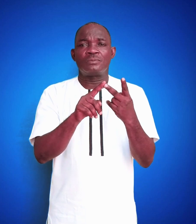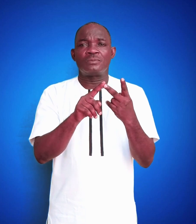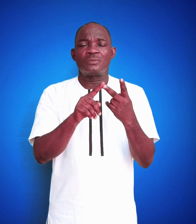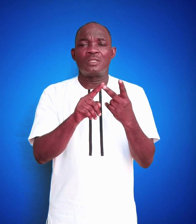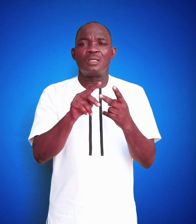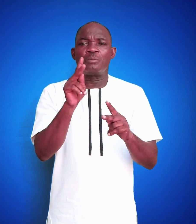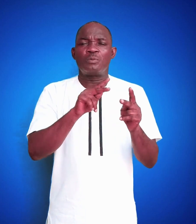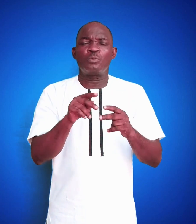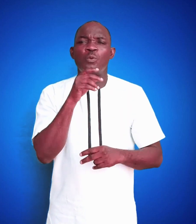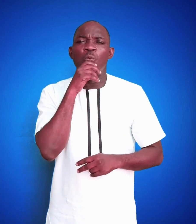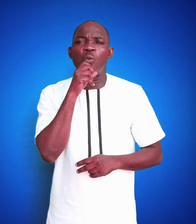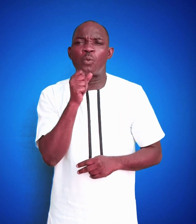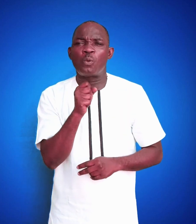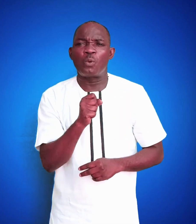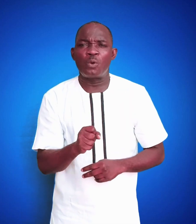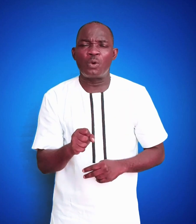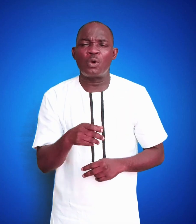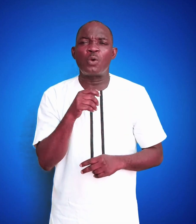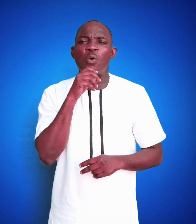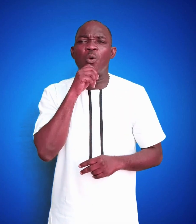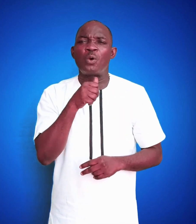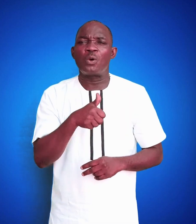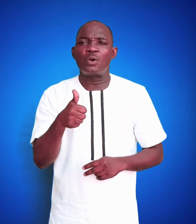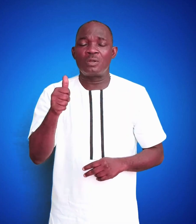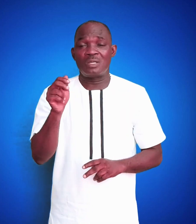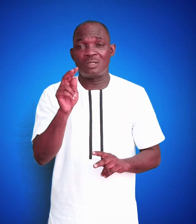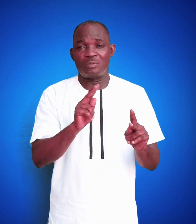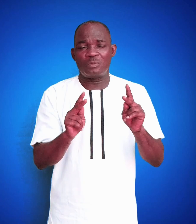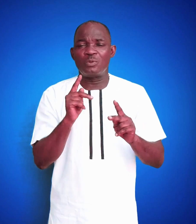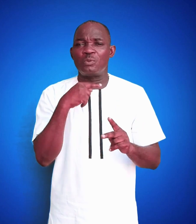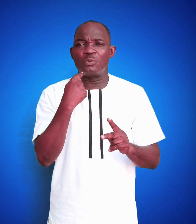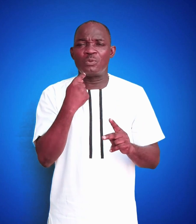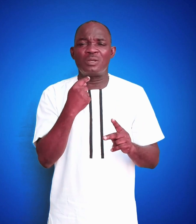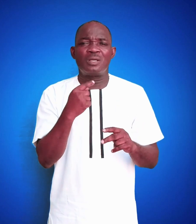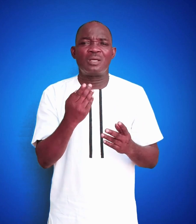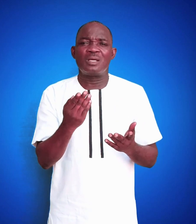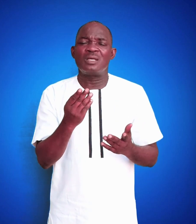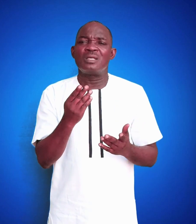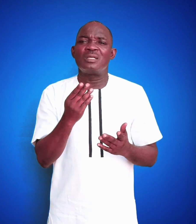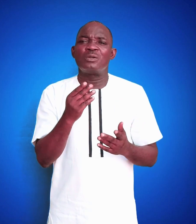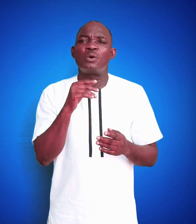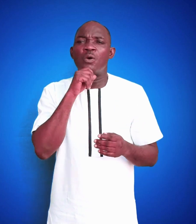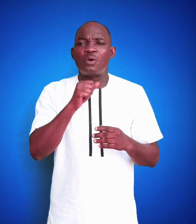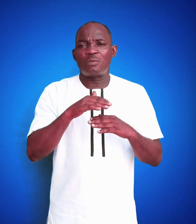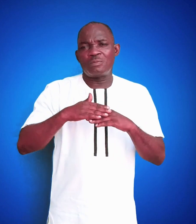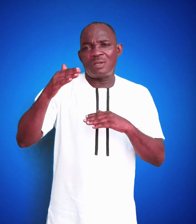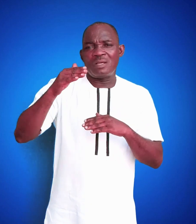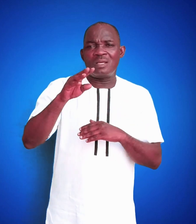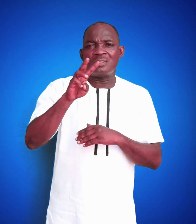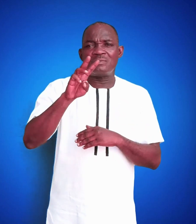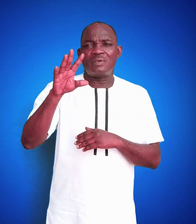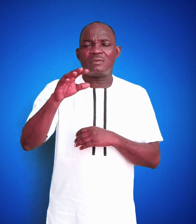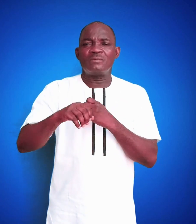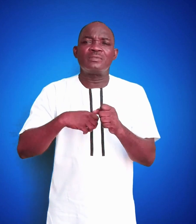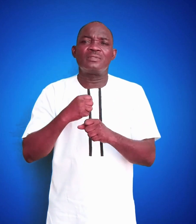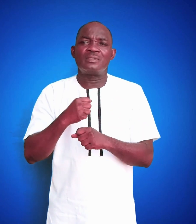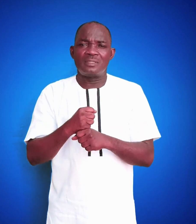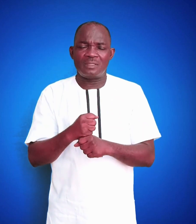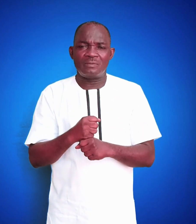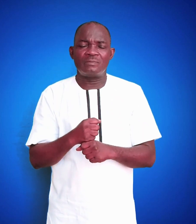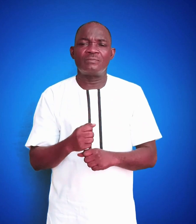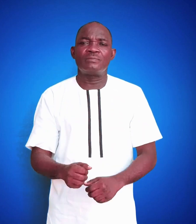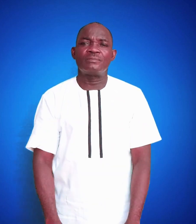The aged or elderly who are 65 years